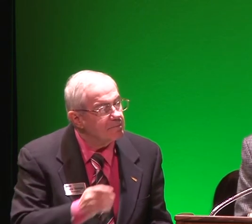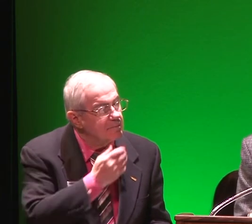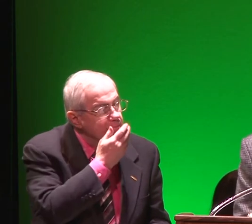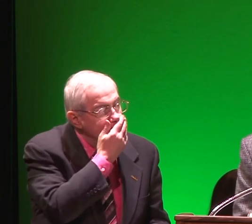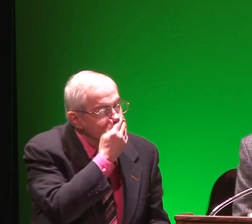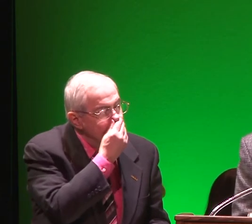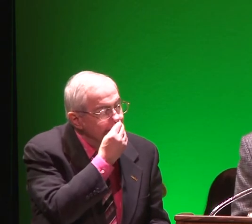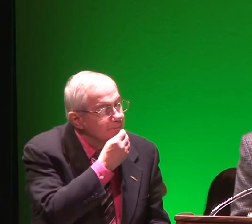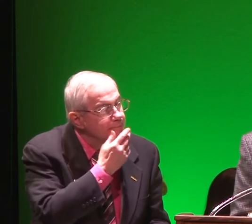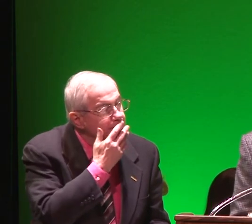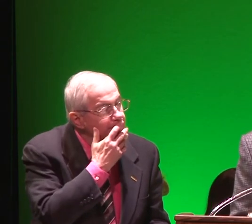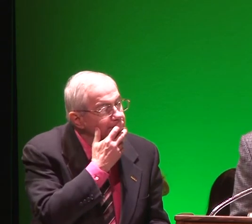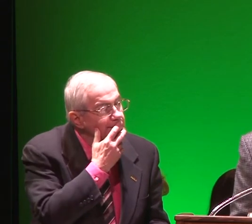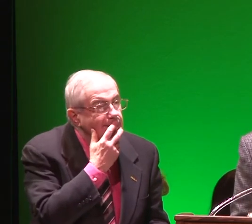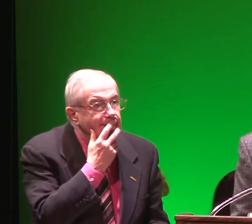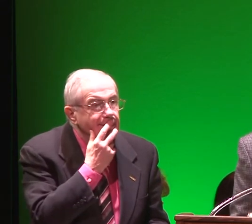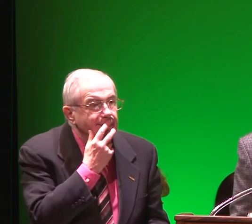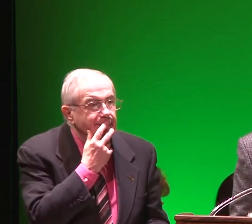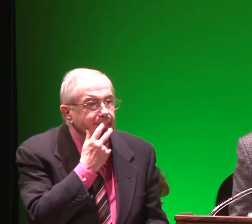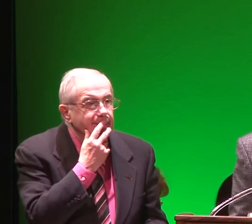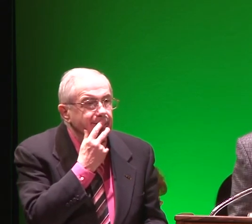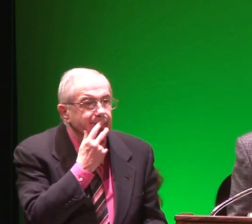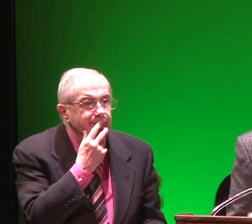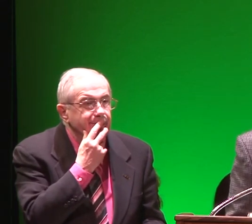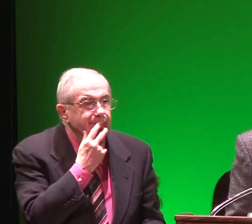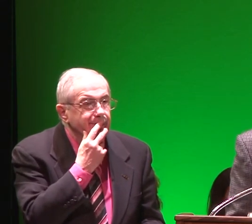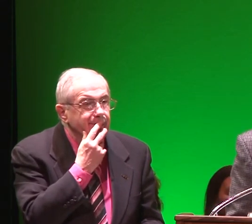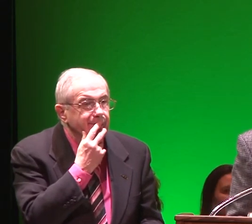Taunton High School, Zachary P. Albert.